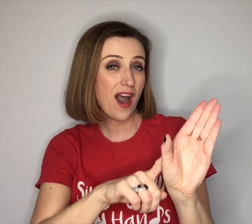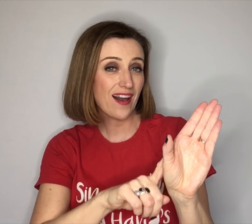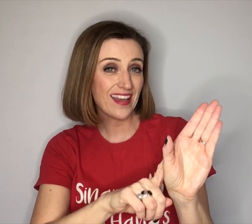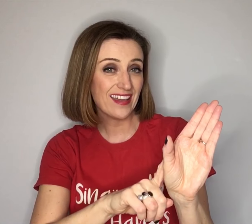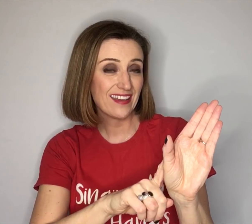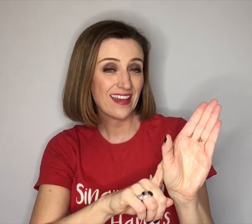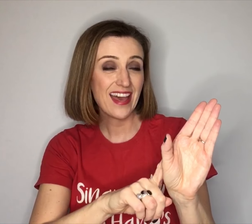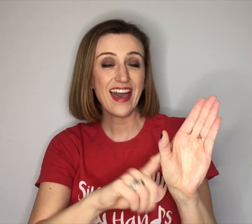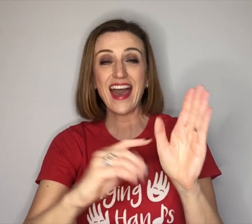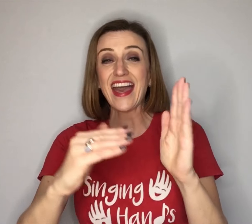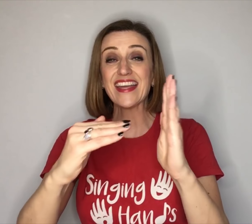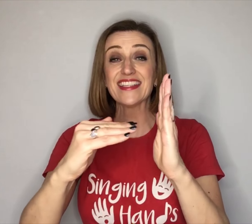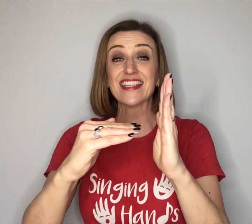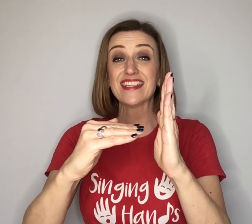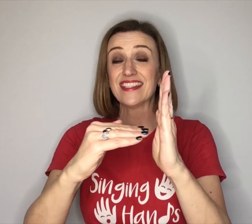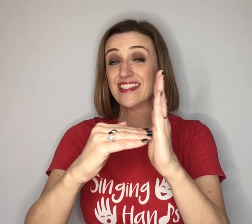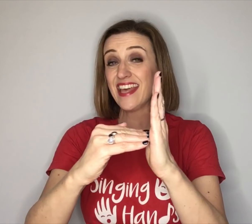Z